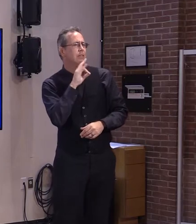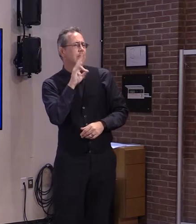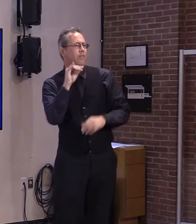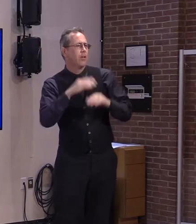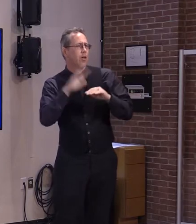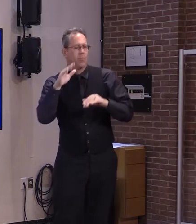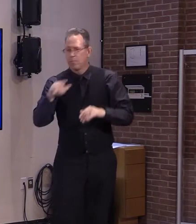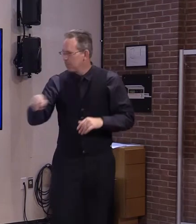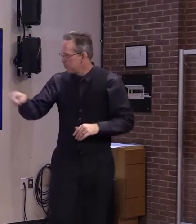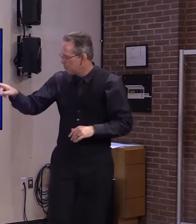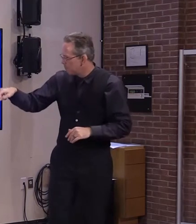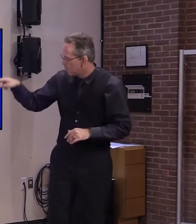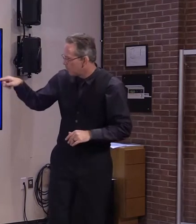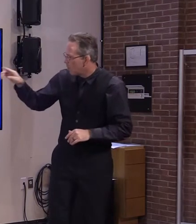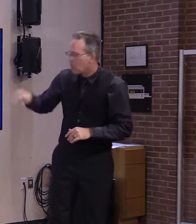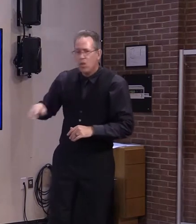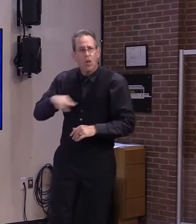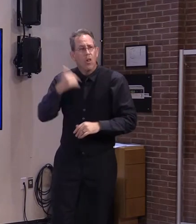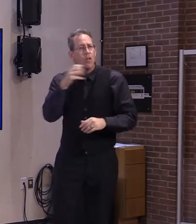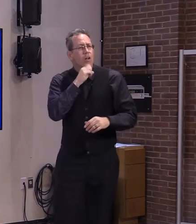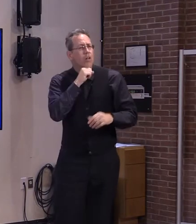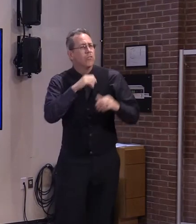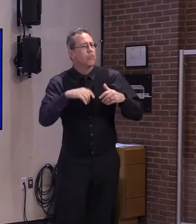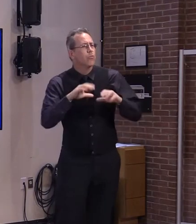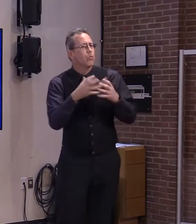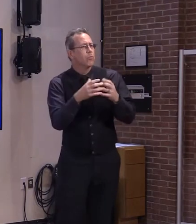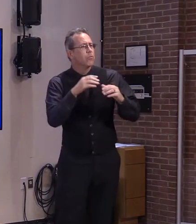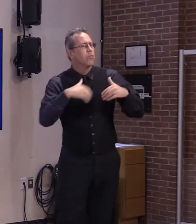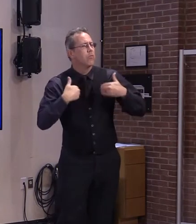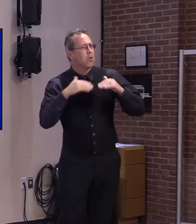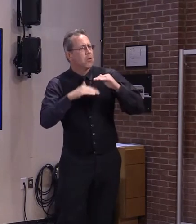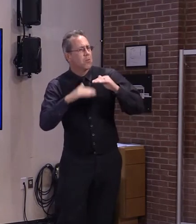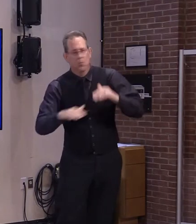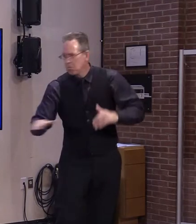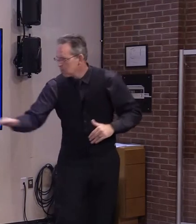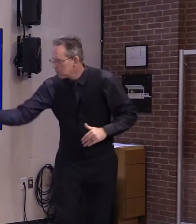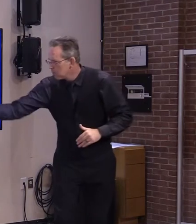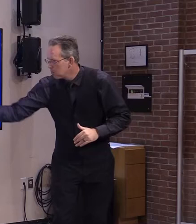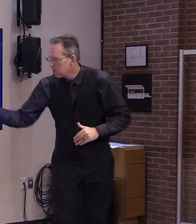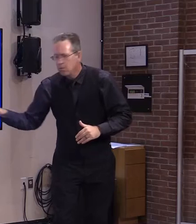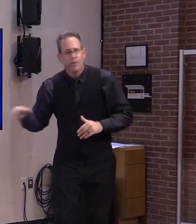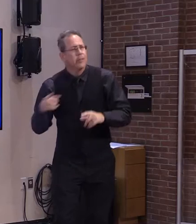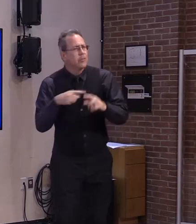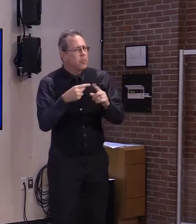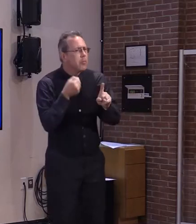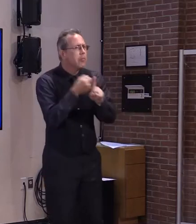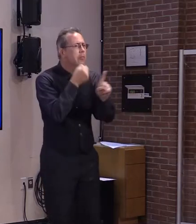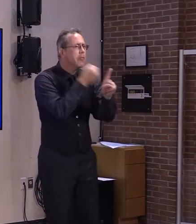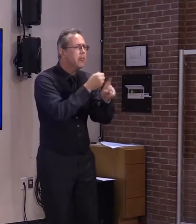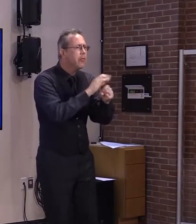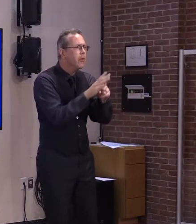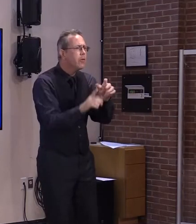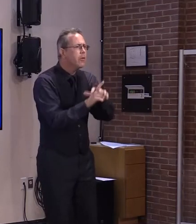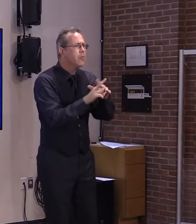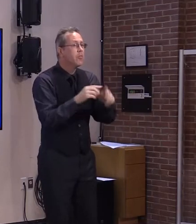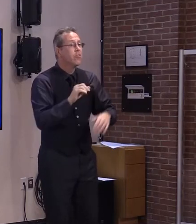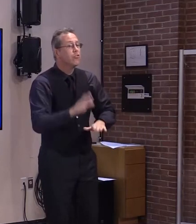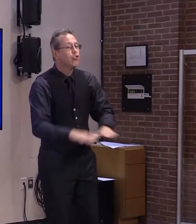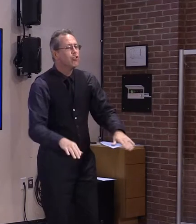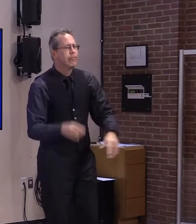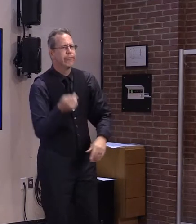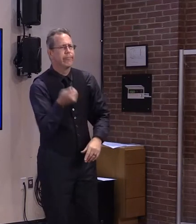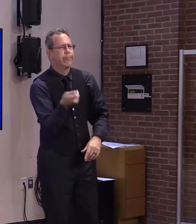adults as well, and every so often a pediatric case. But generally, as we mentioned, it's those that are older, unvaccinated,